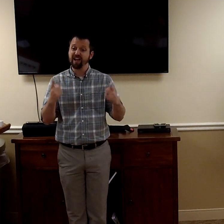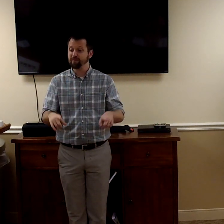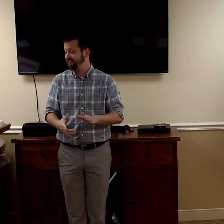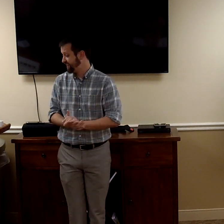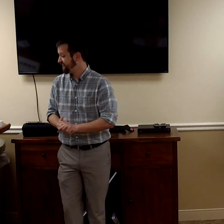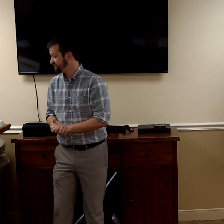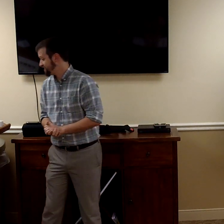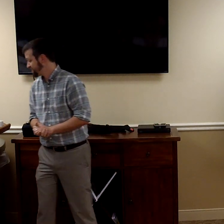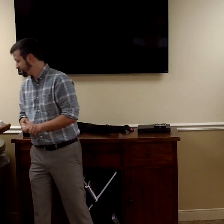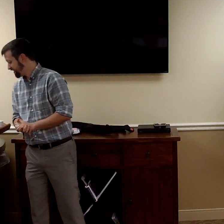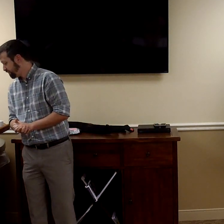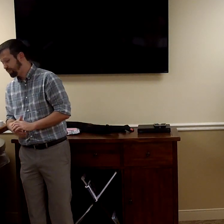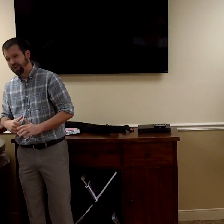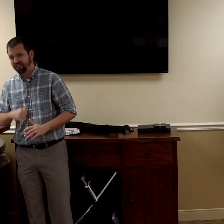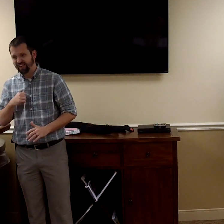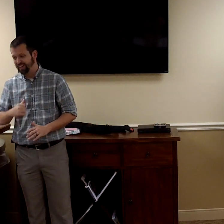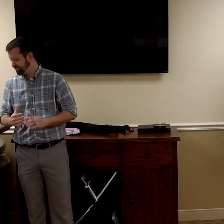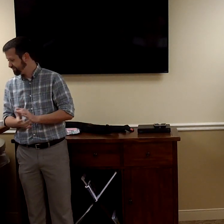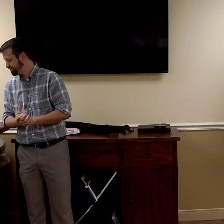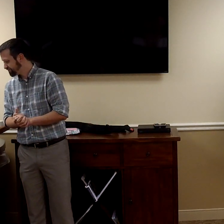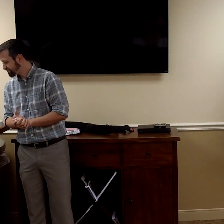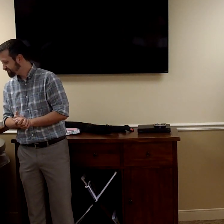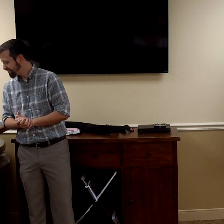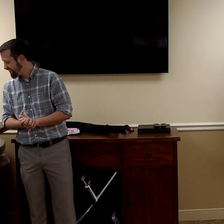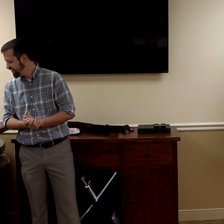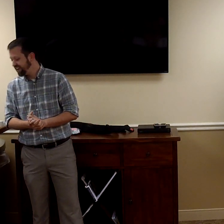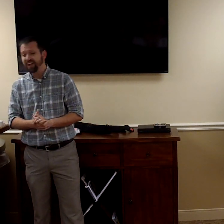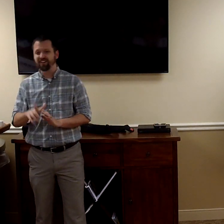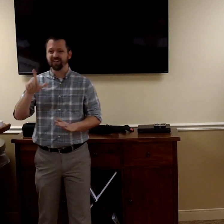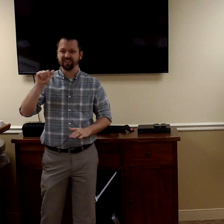happened. I'm very proud of that. Later.